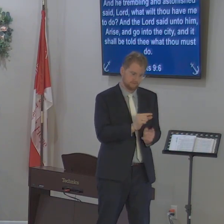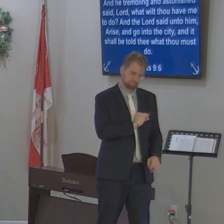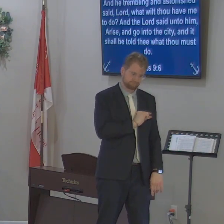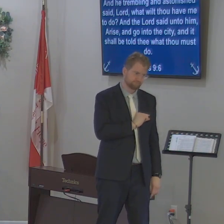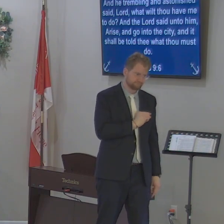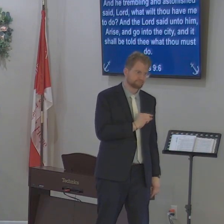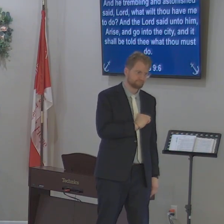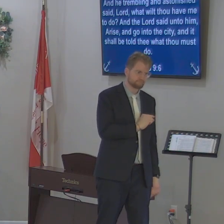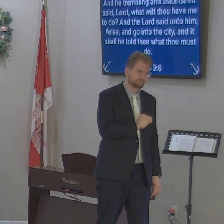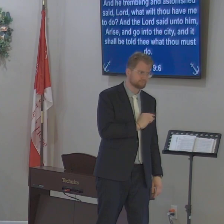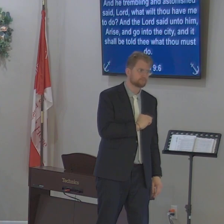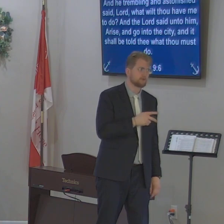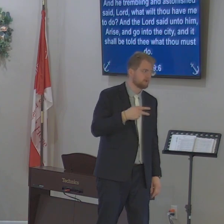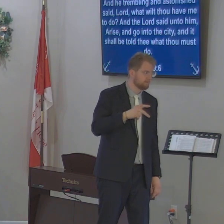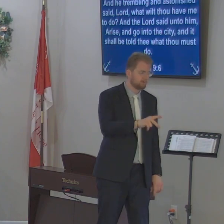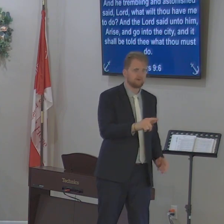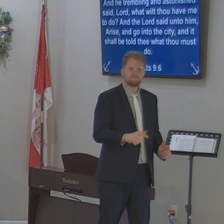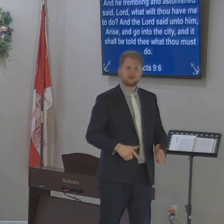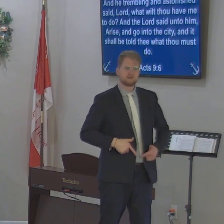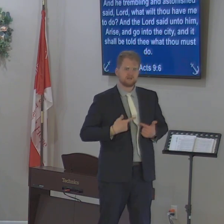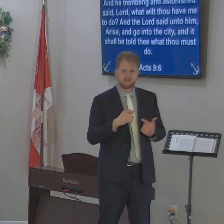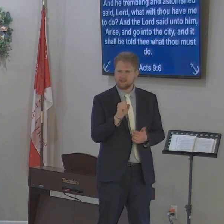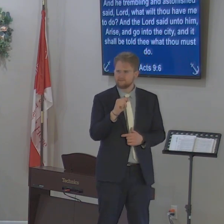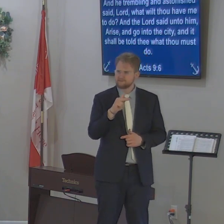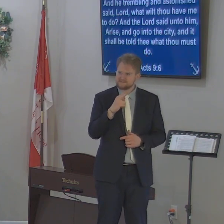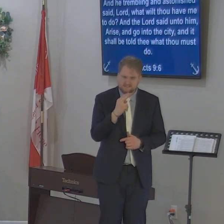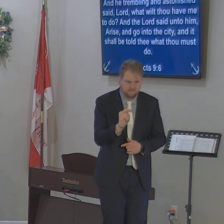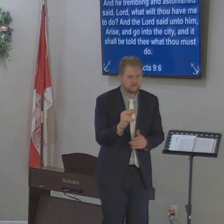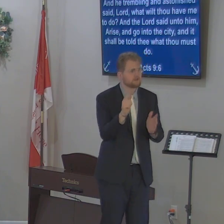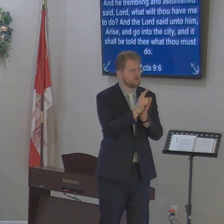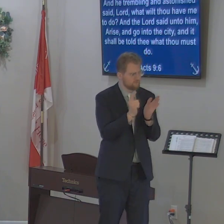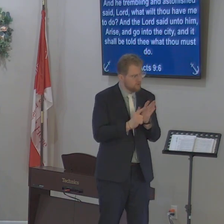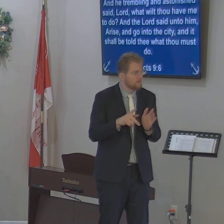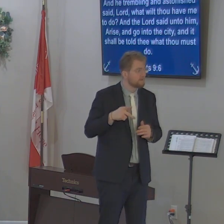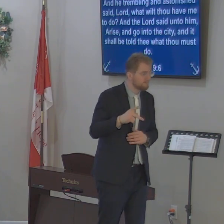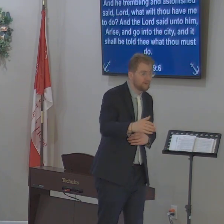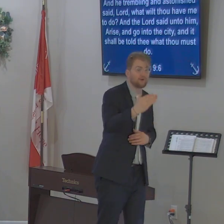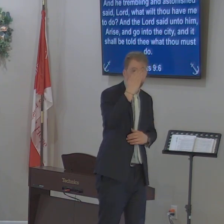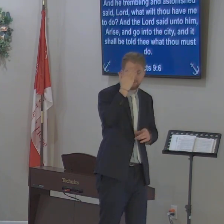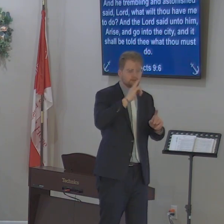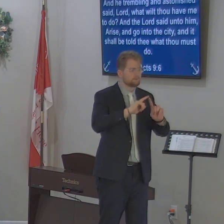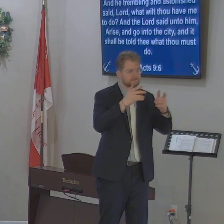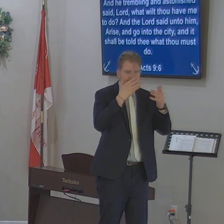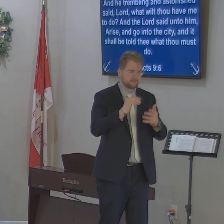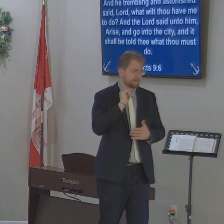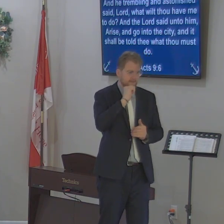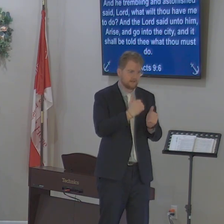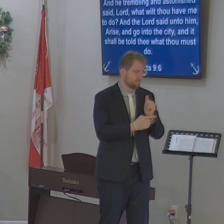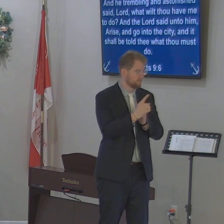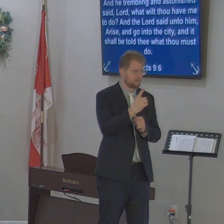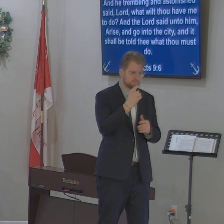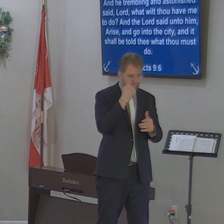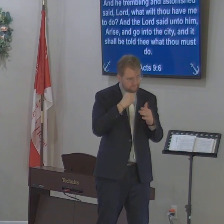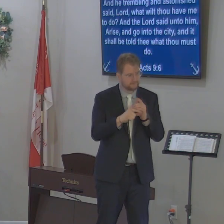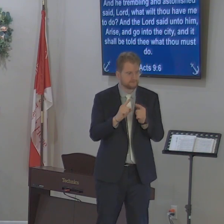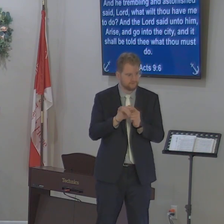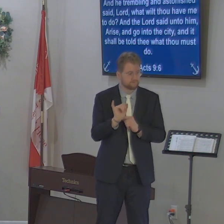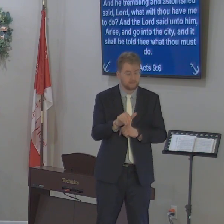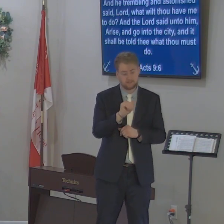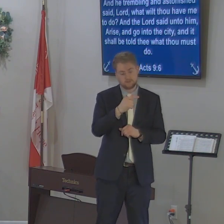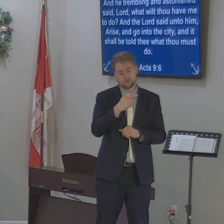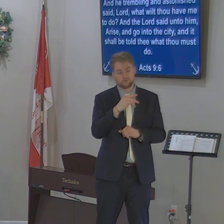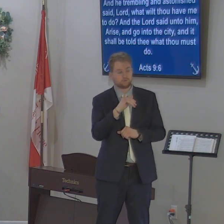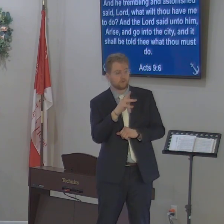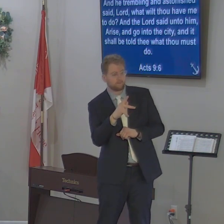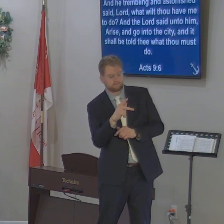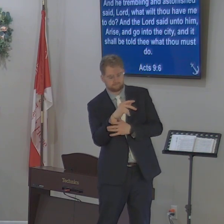of Stephen. The law that Paul knew. But sadly, not everybody yields to that. Agrippa would say, almost thou persuadest